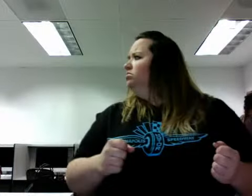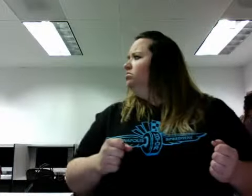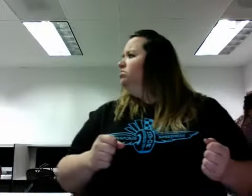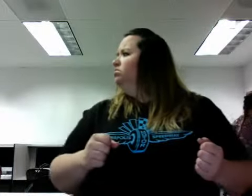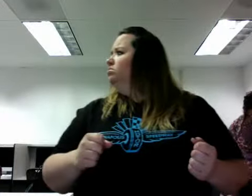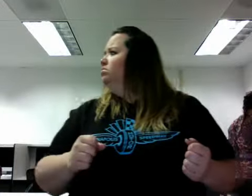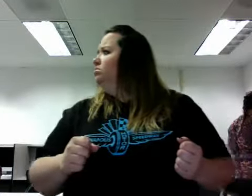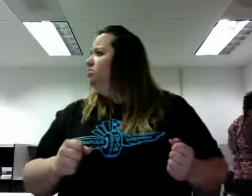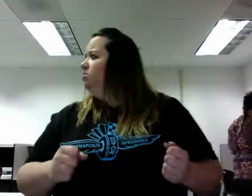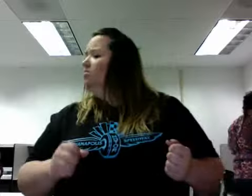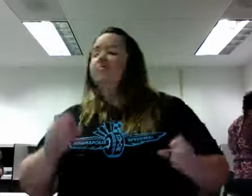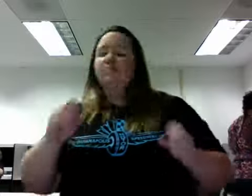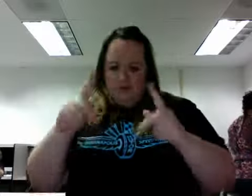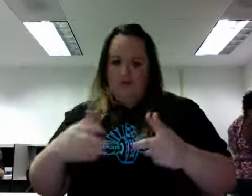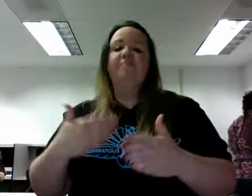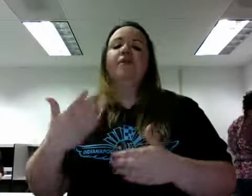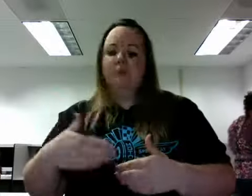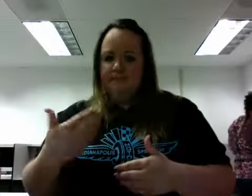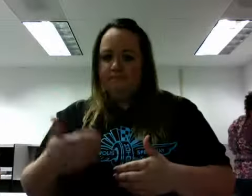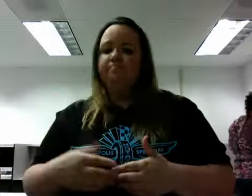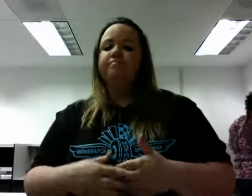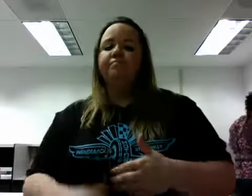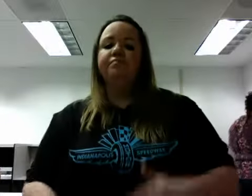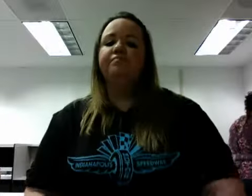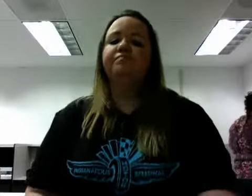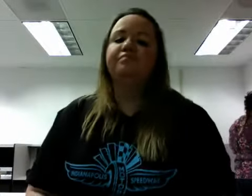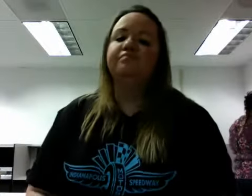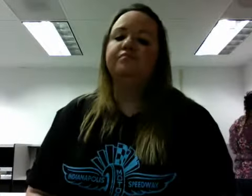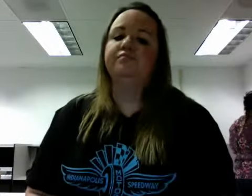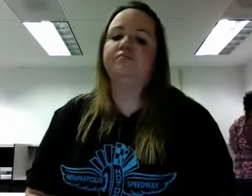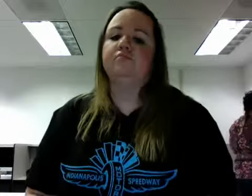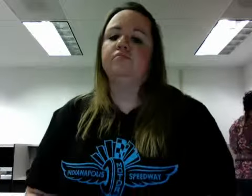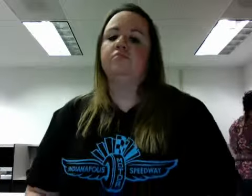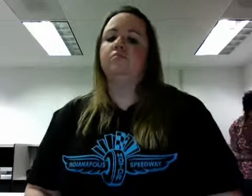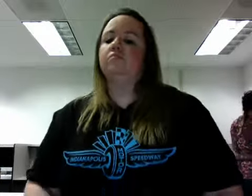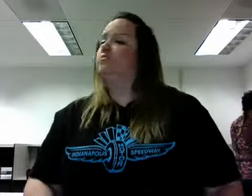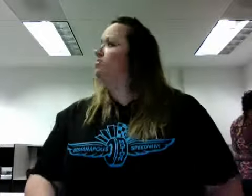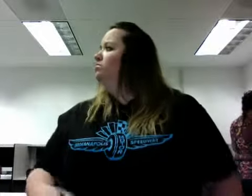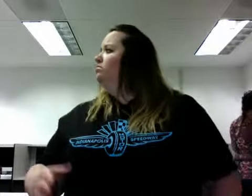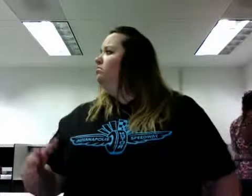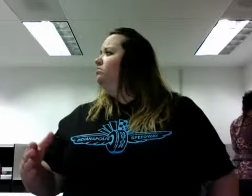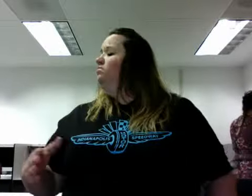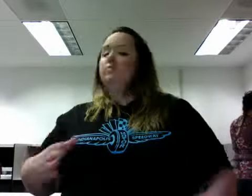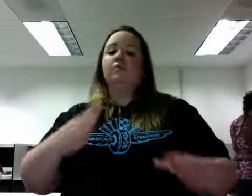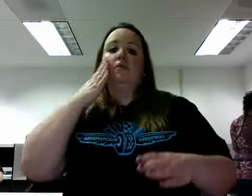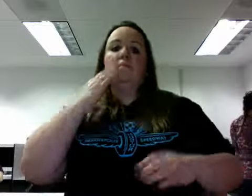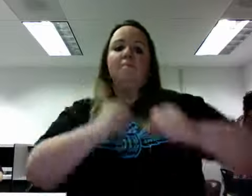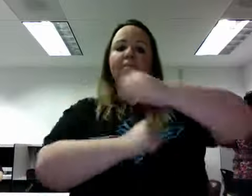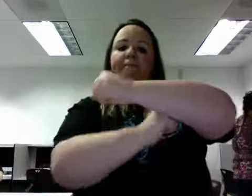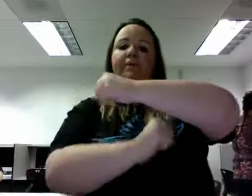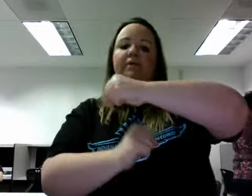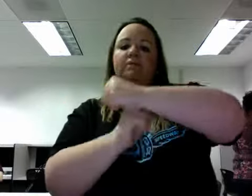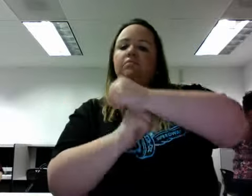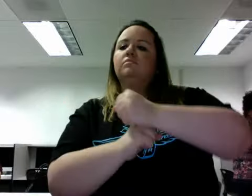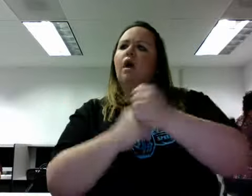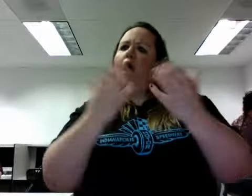It's okay. Come on, Daniel. What do you got? The base or structure. Okay, we got the base, we got the pillars, but I want to reinforce it. I want to make it really